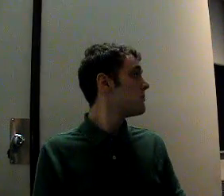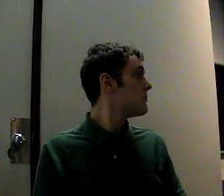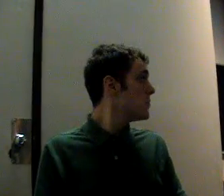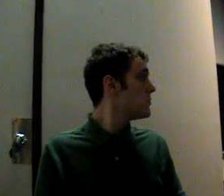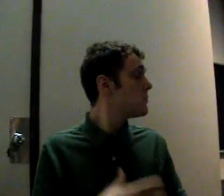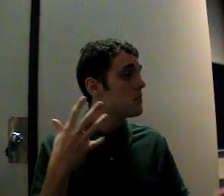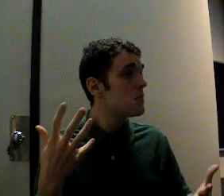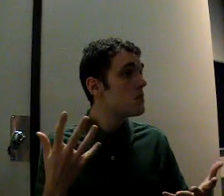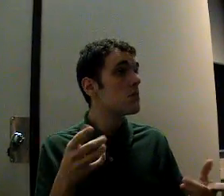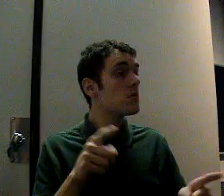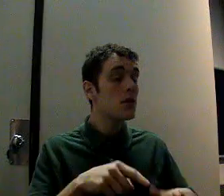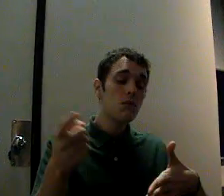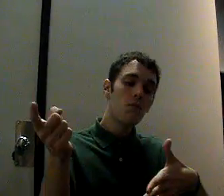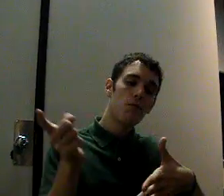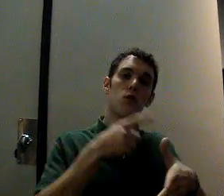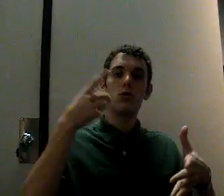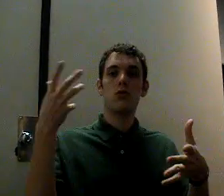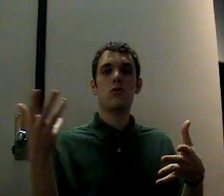What's the first thing? What's the first thing that's going to happen?